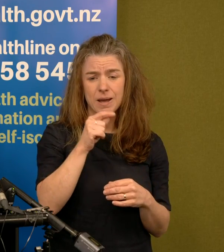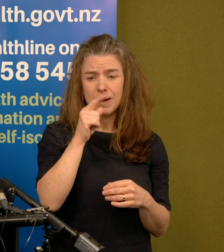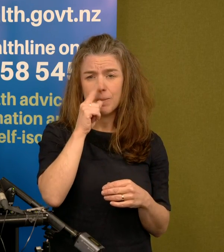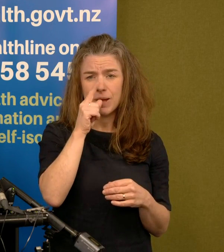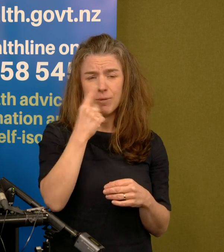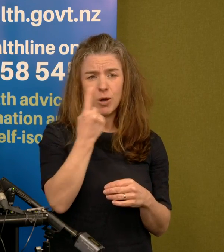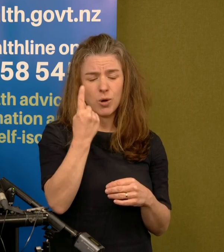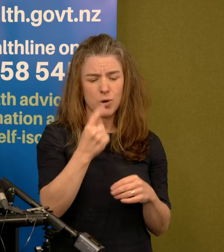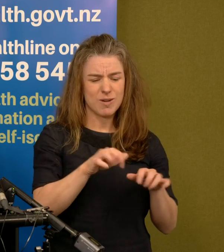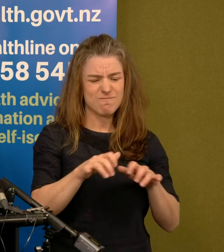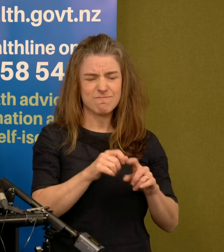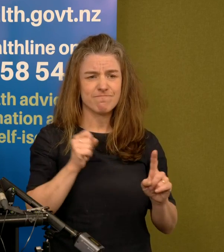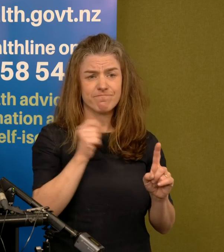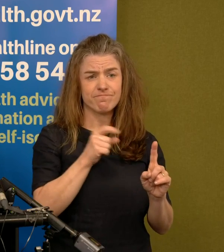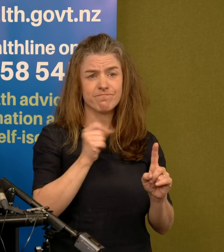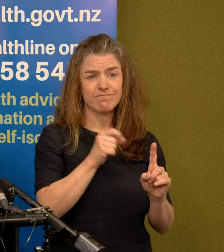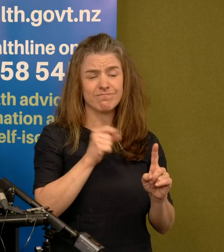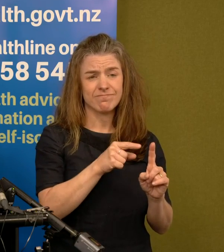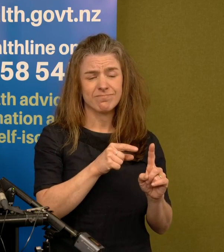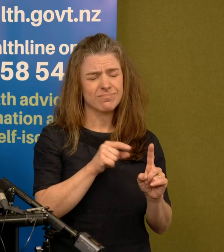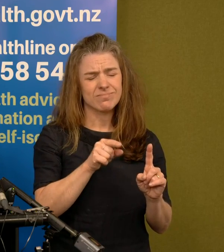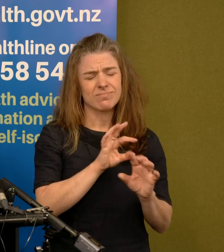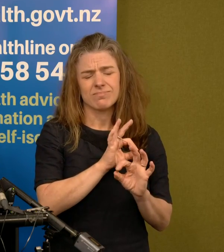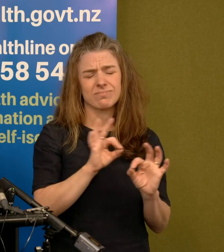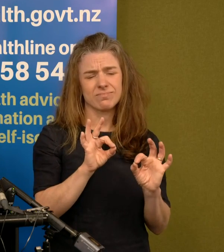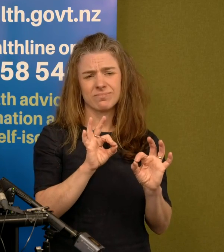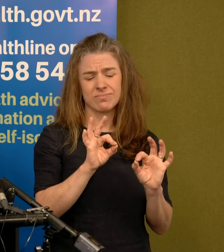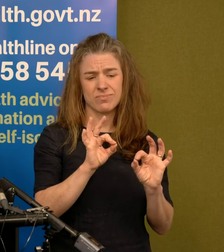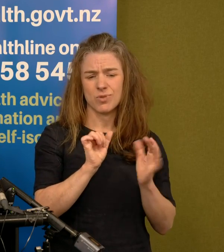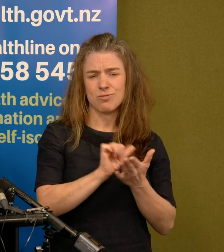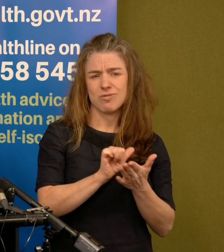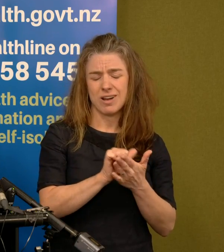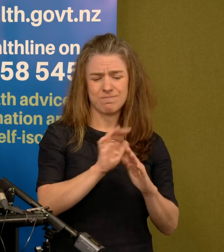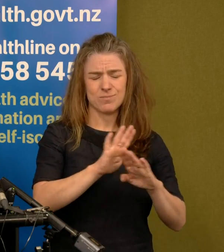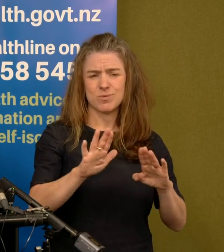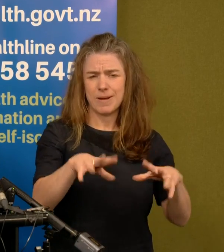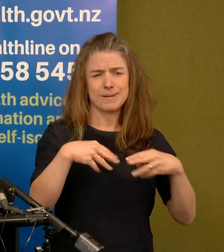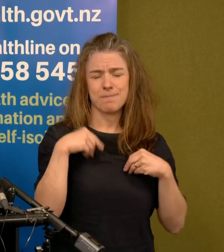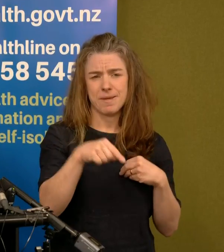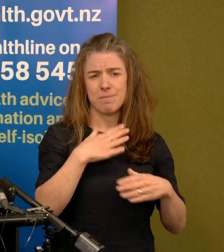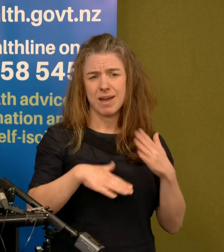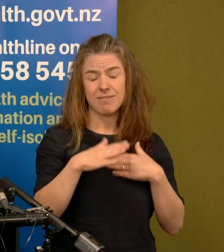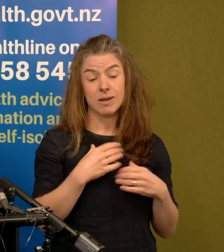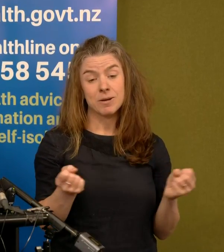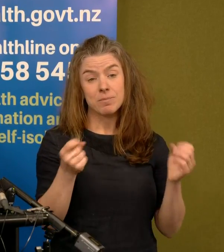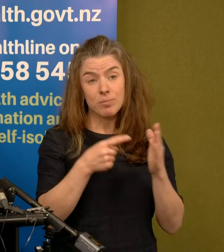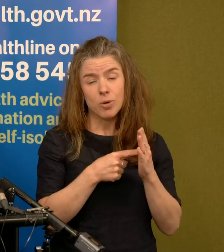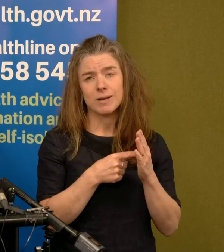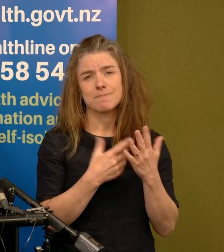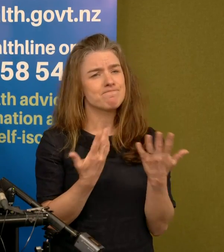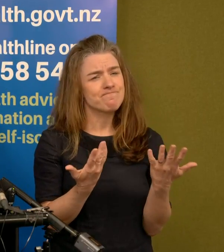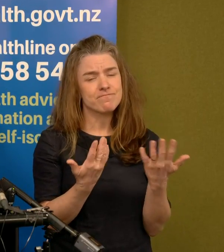keyboard warriors, not really keyboard warriors, but the important thing here is